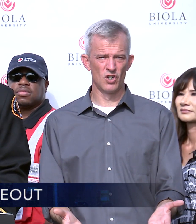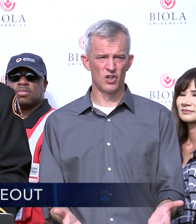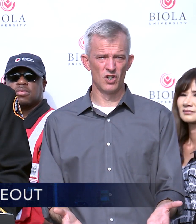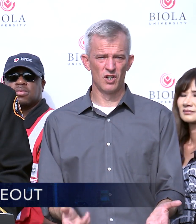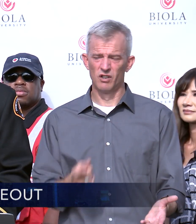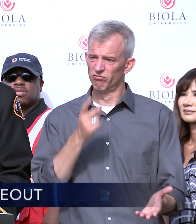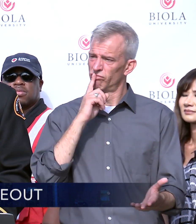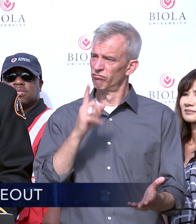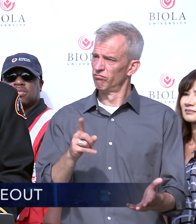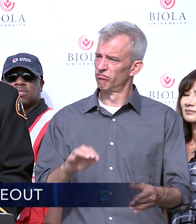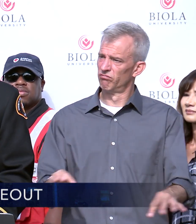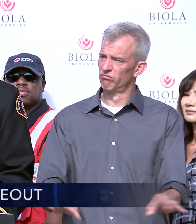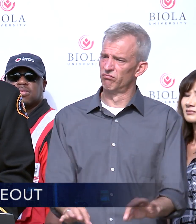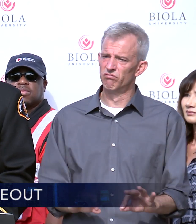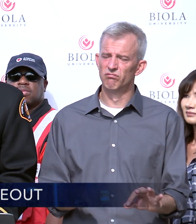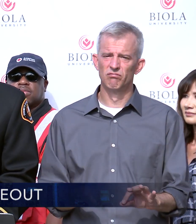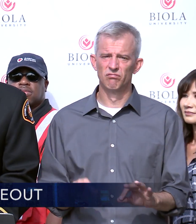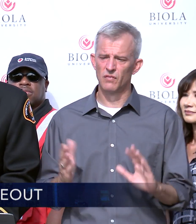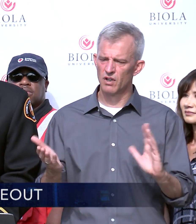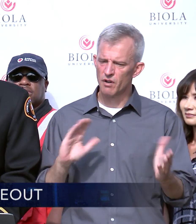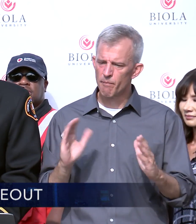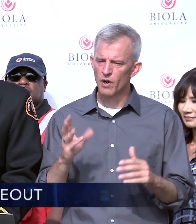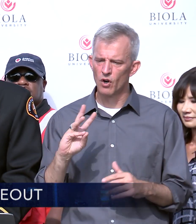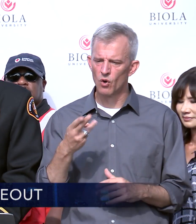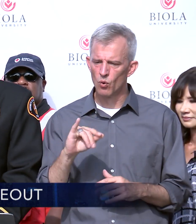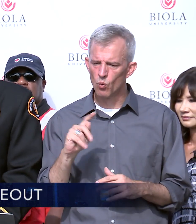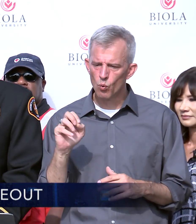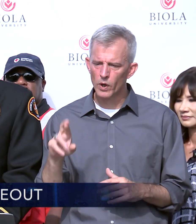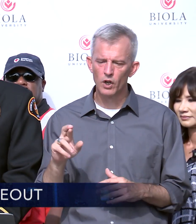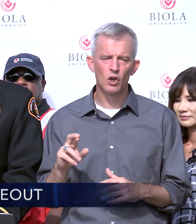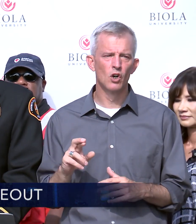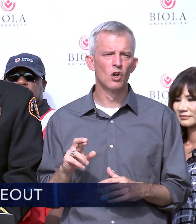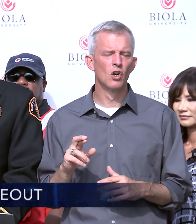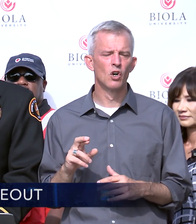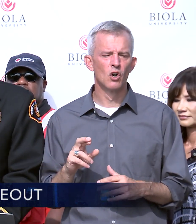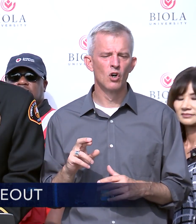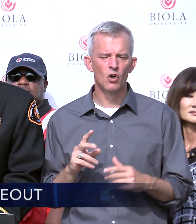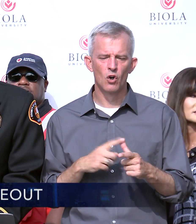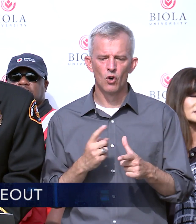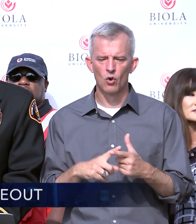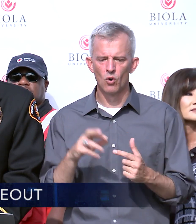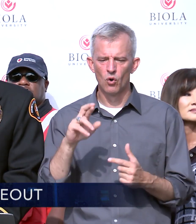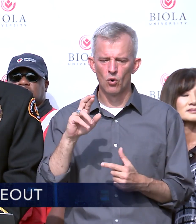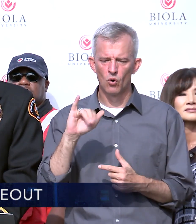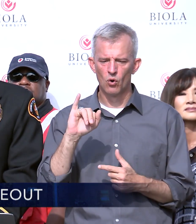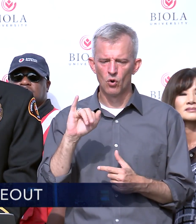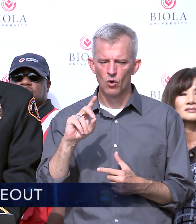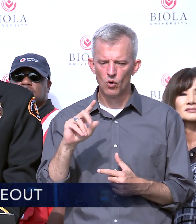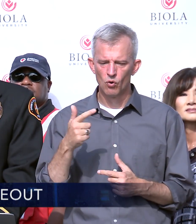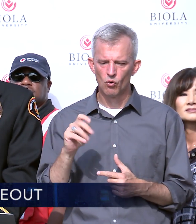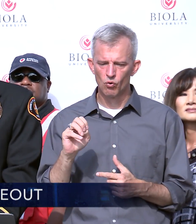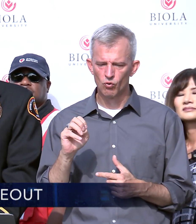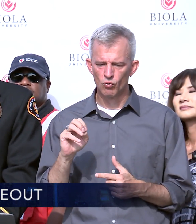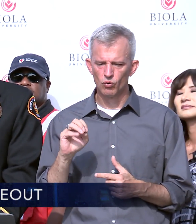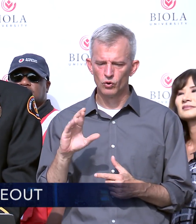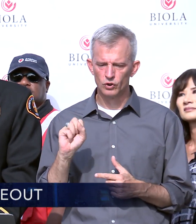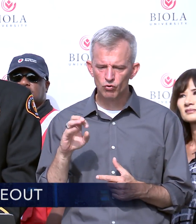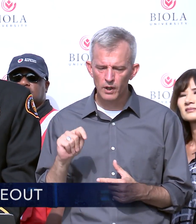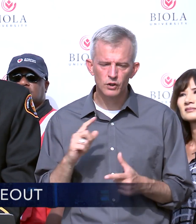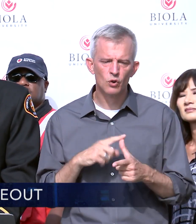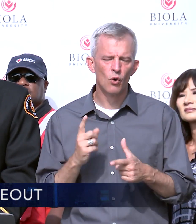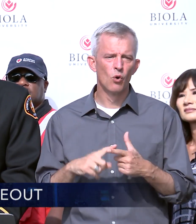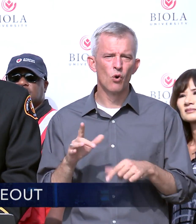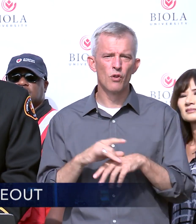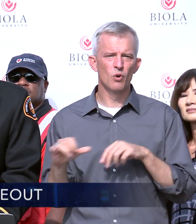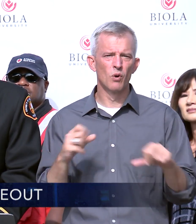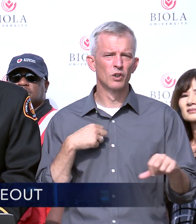pales in comparison to the Whittier or the Ridgecrest or the earthquakes